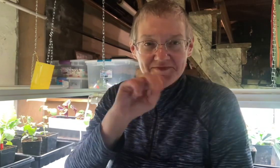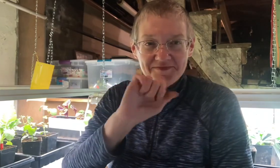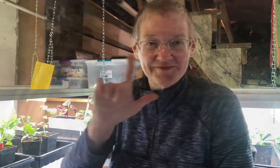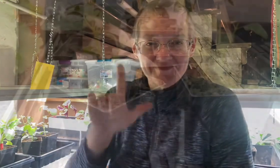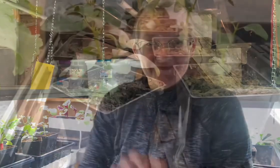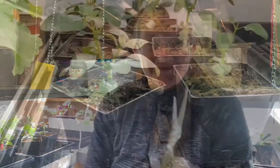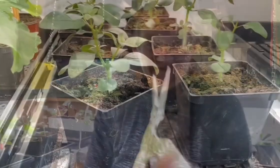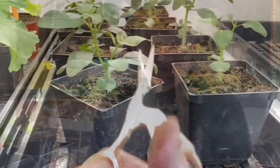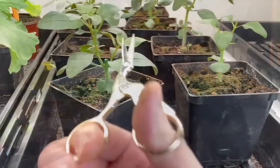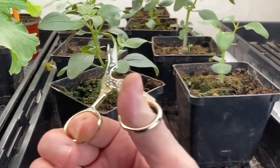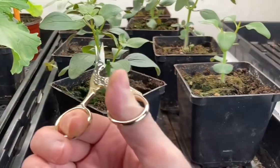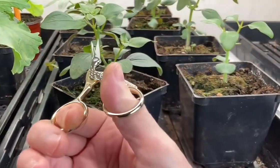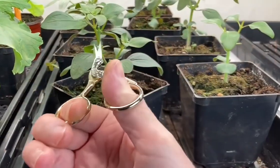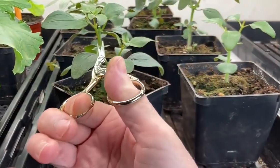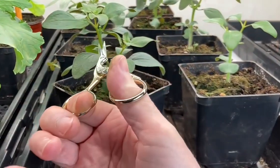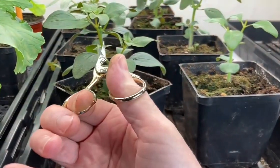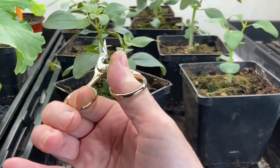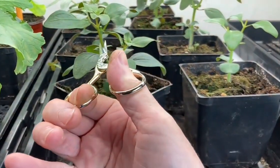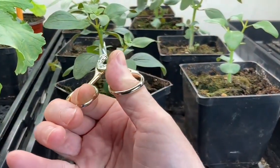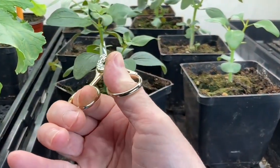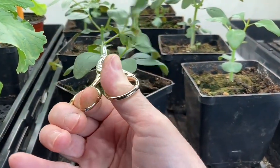frost, mid-April.